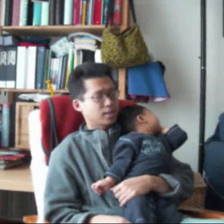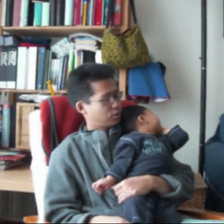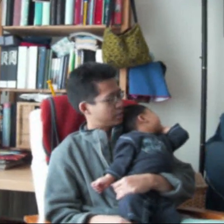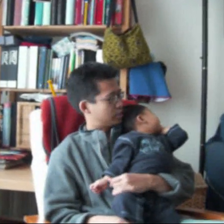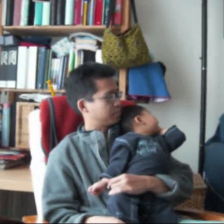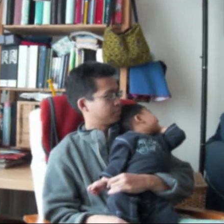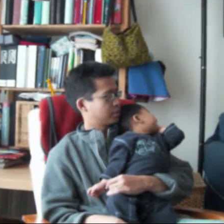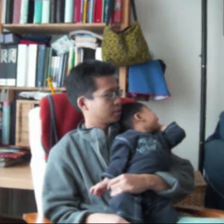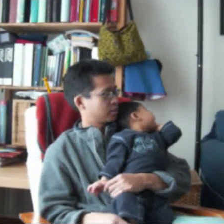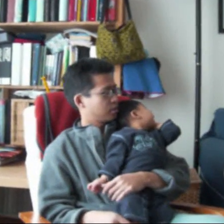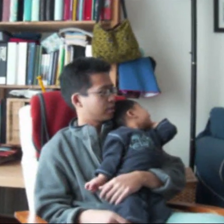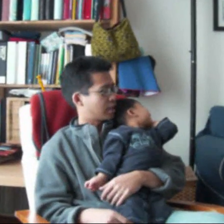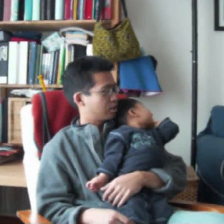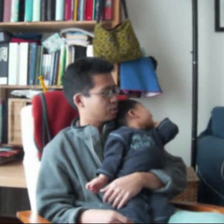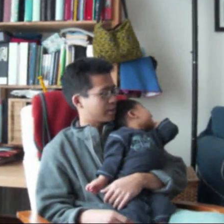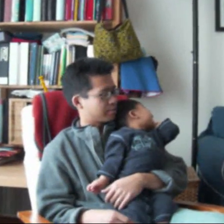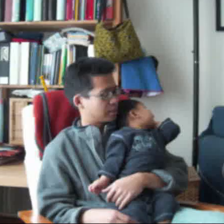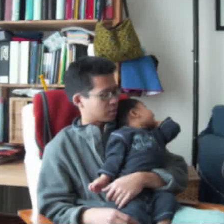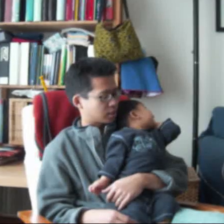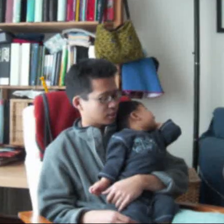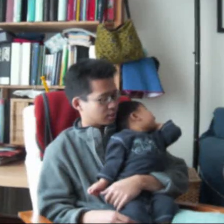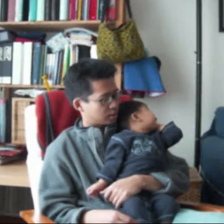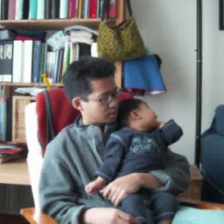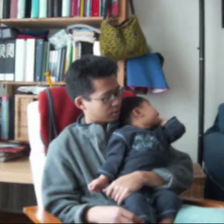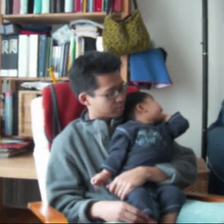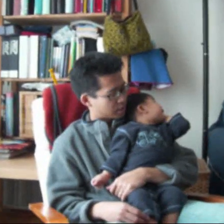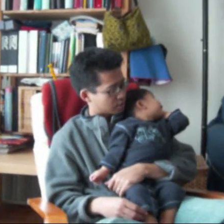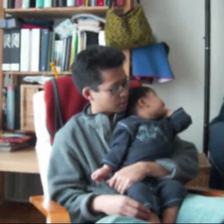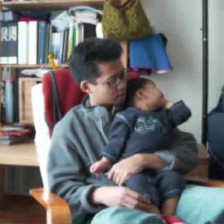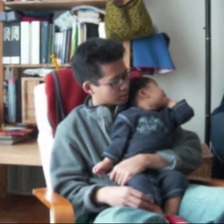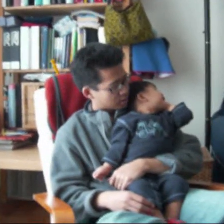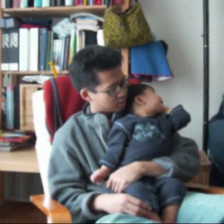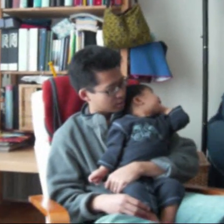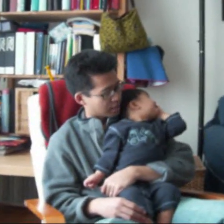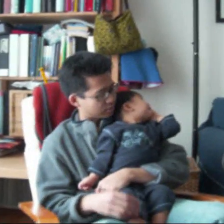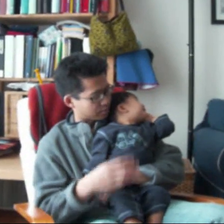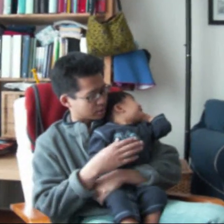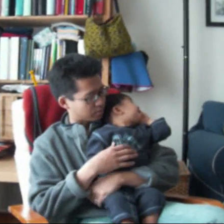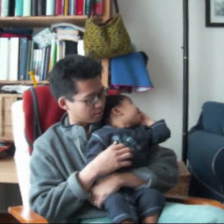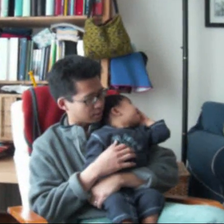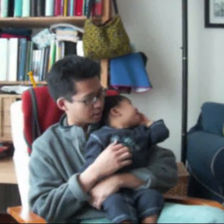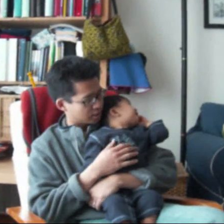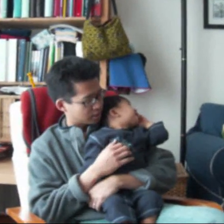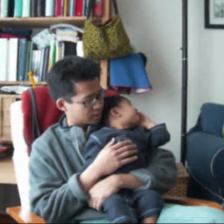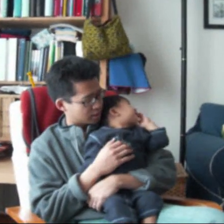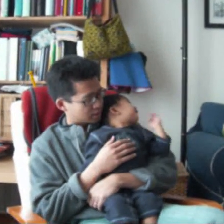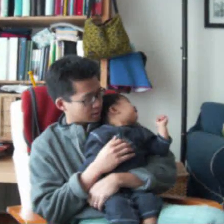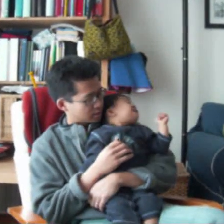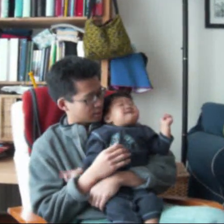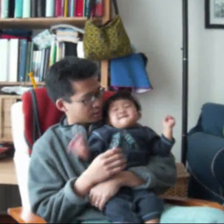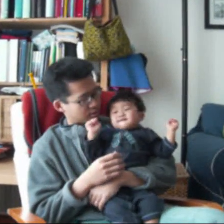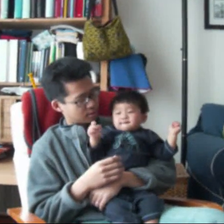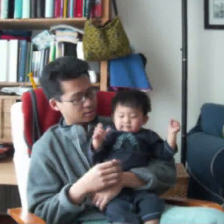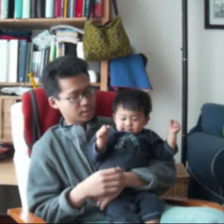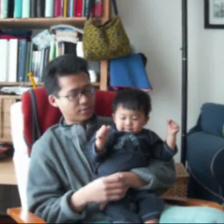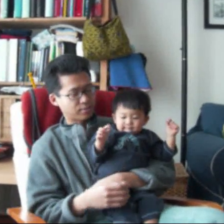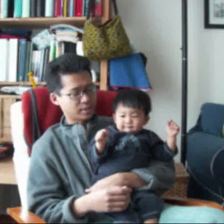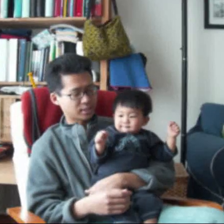Owen, Owen, how do you make milk? Where's milk? What's the sign for milk, baby? What's the sign for milk?